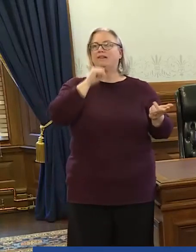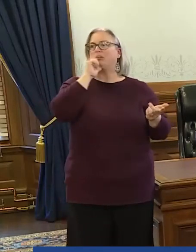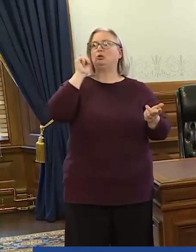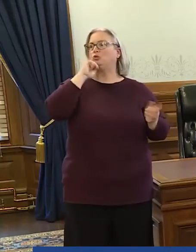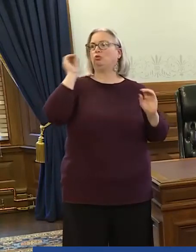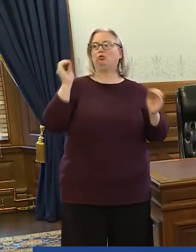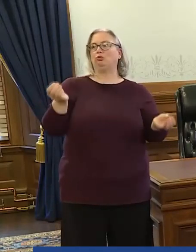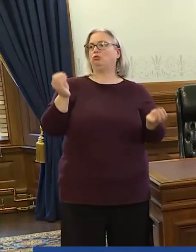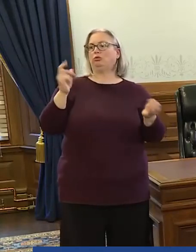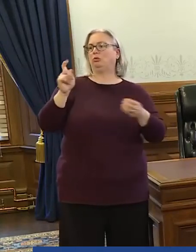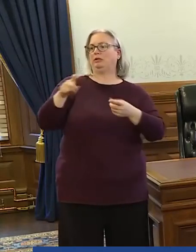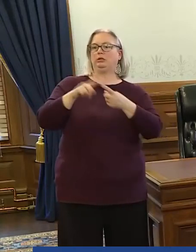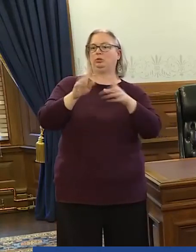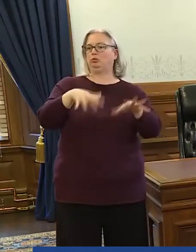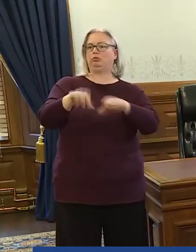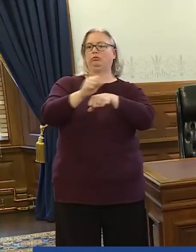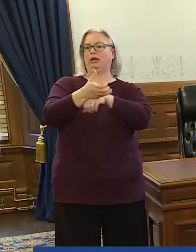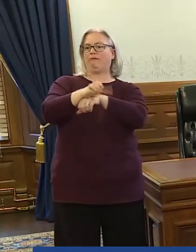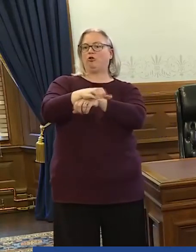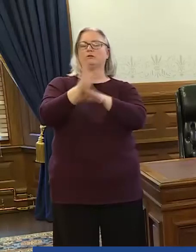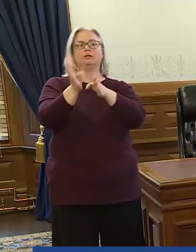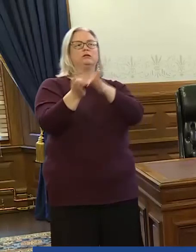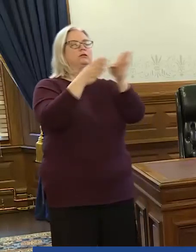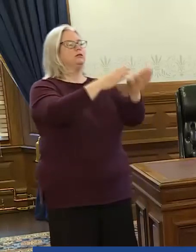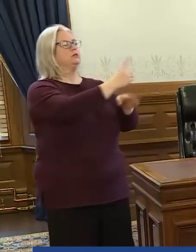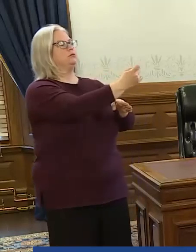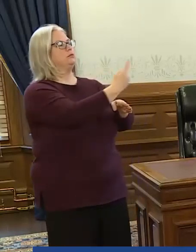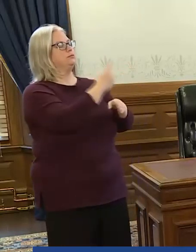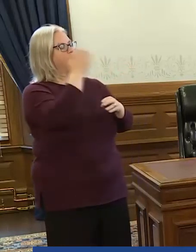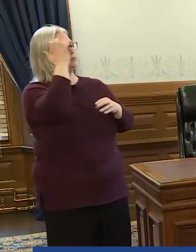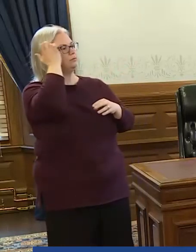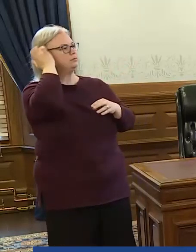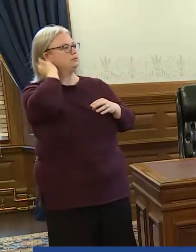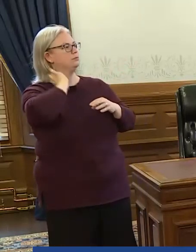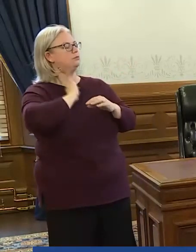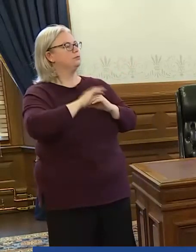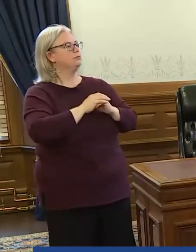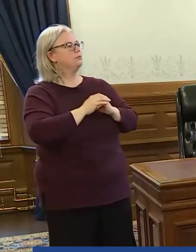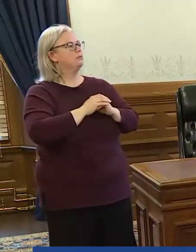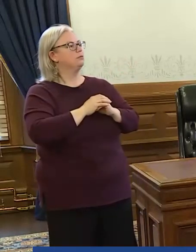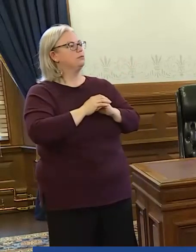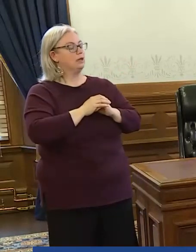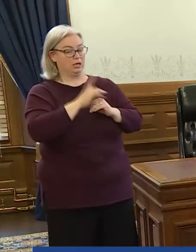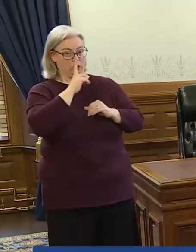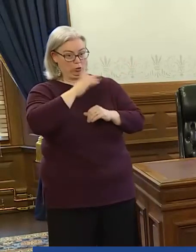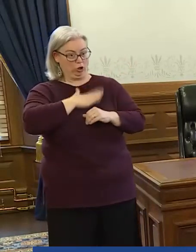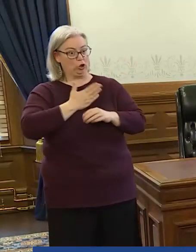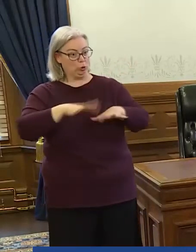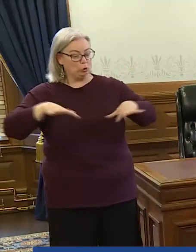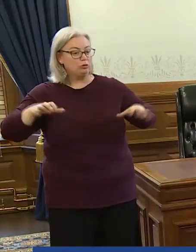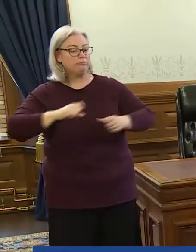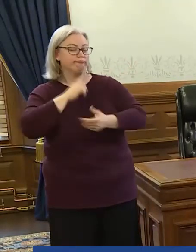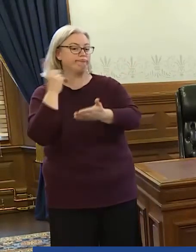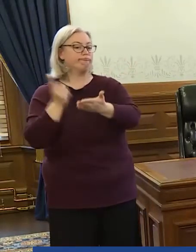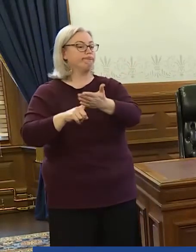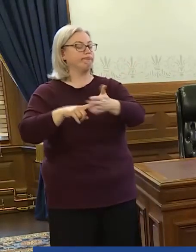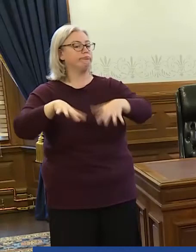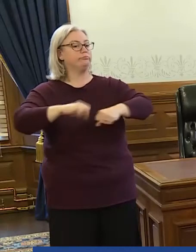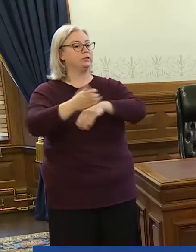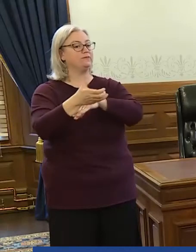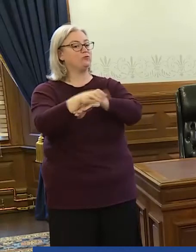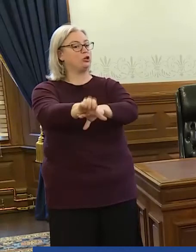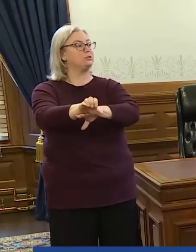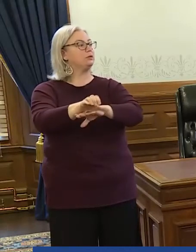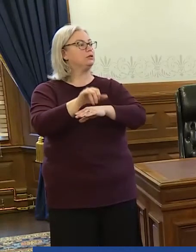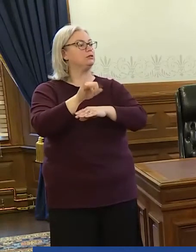heard of any needing to be taken. But Governor, will you hesitate to take that such action if you're going to go